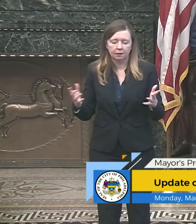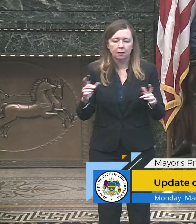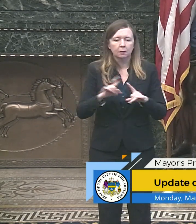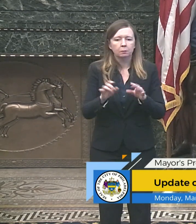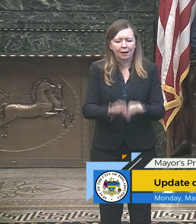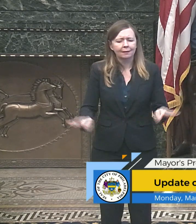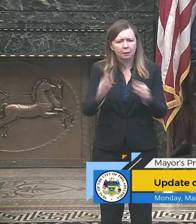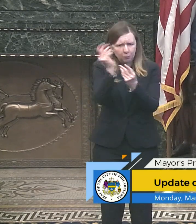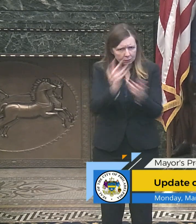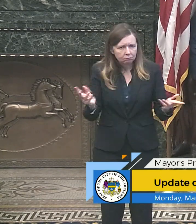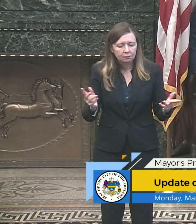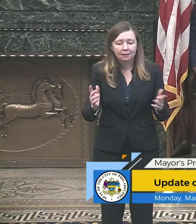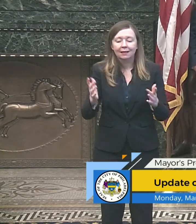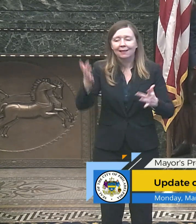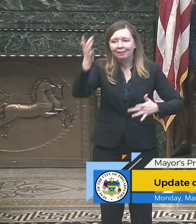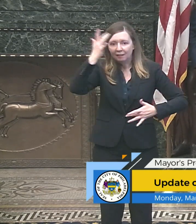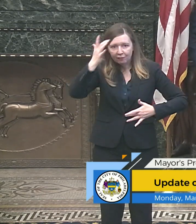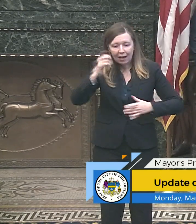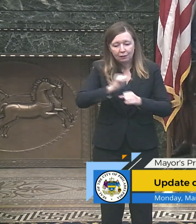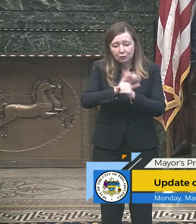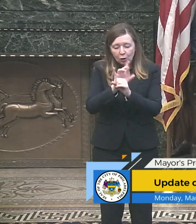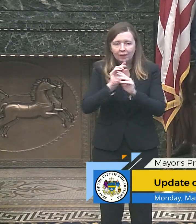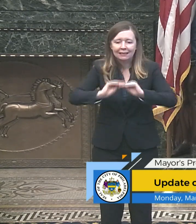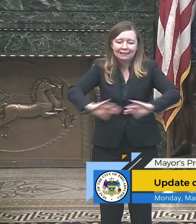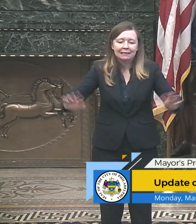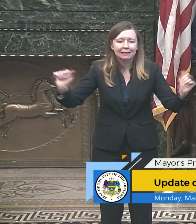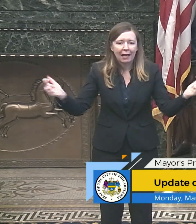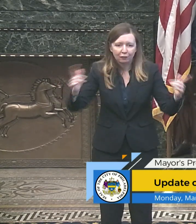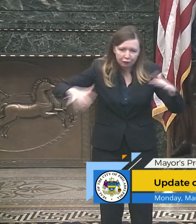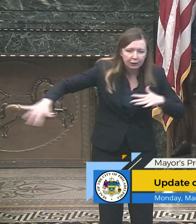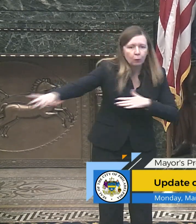key message of that is that the virus is everywhere. Everybody needs to take it seriously.